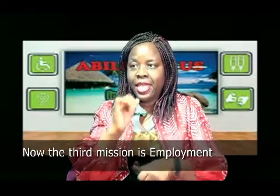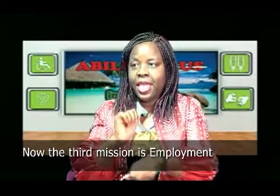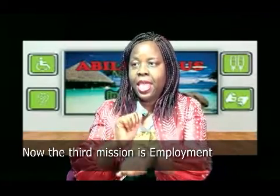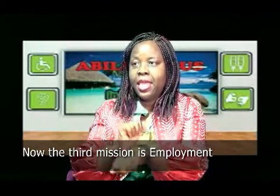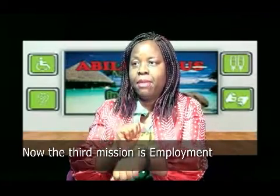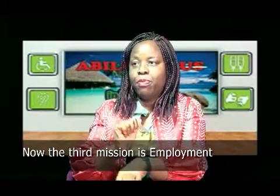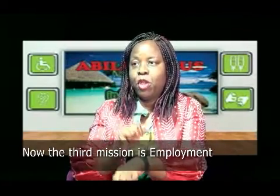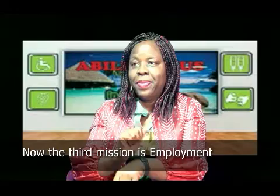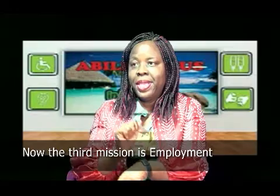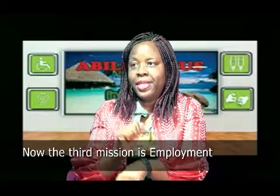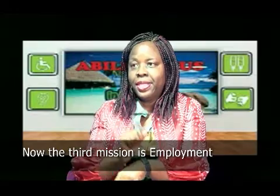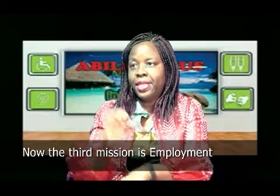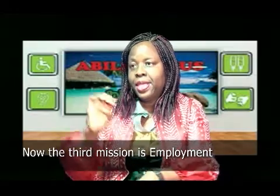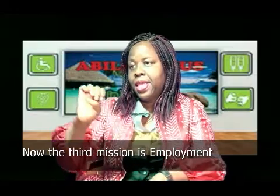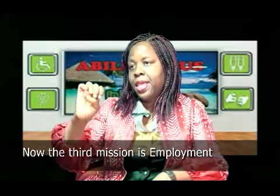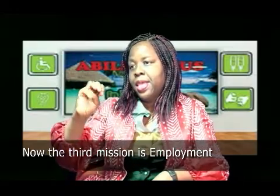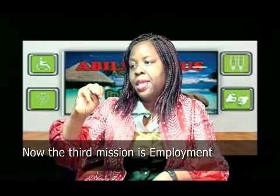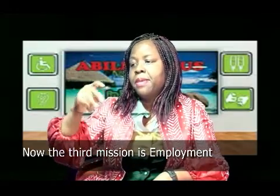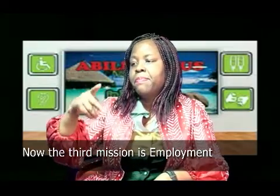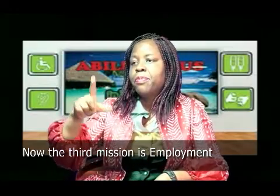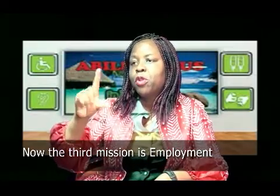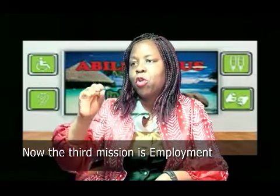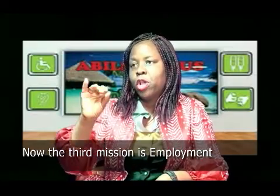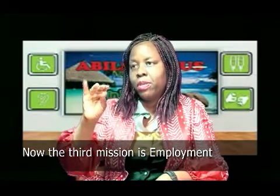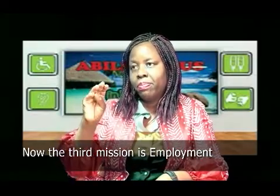is employment.